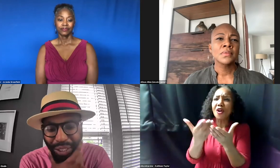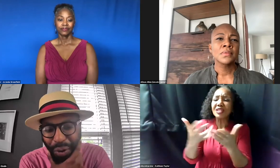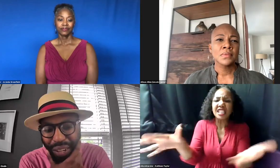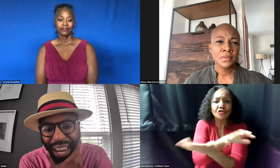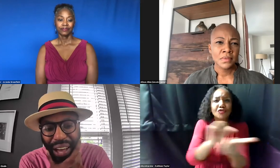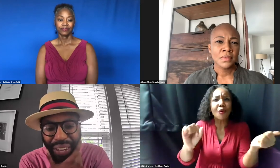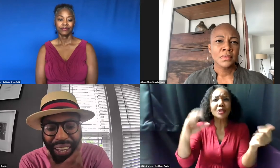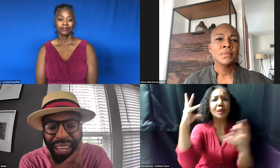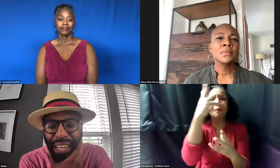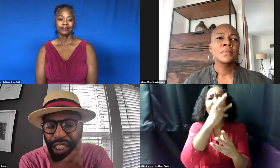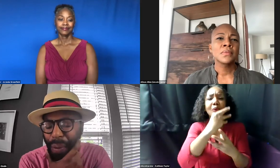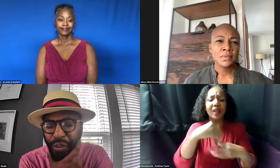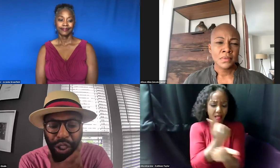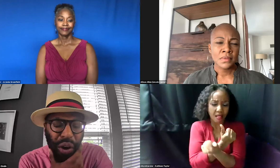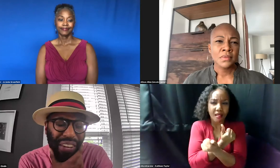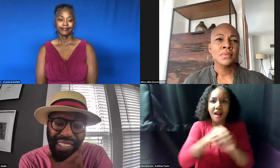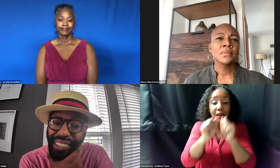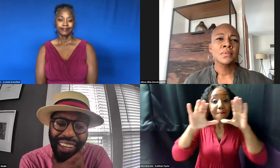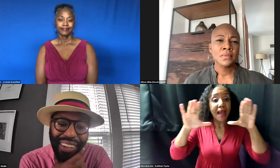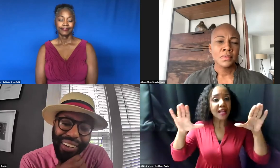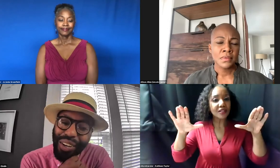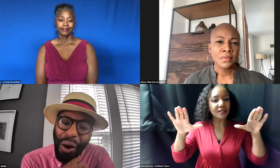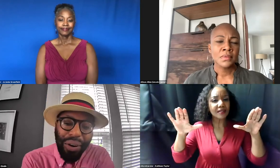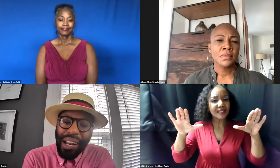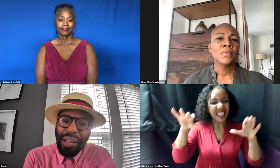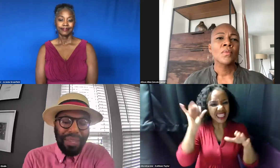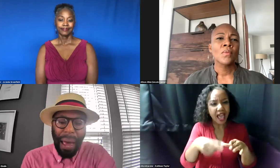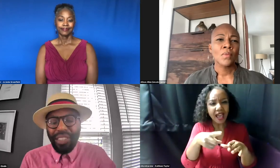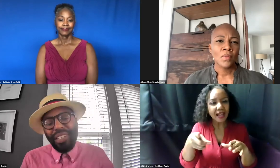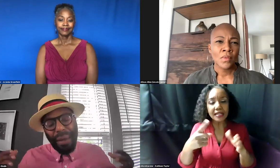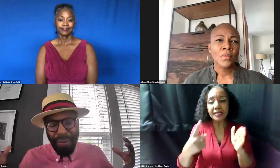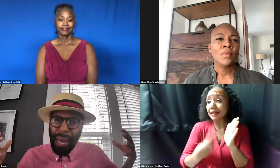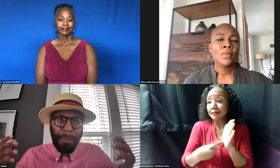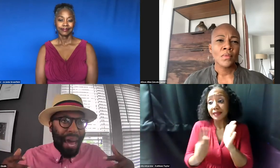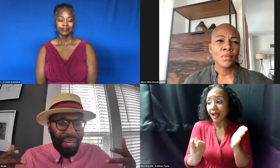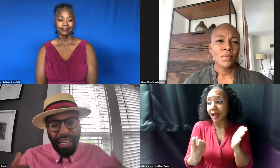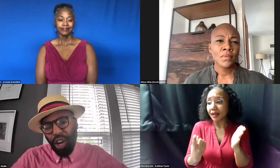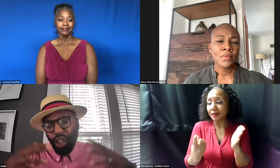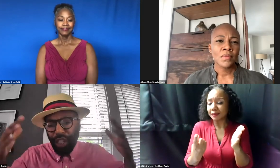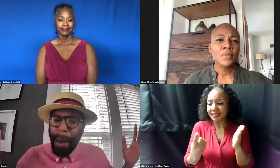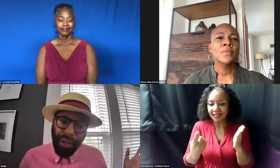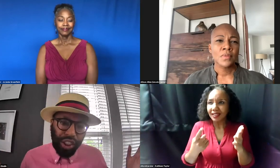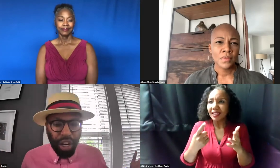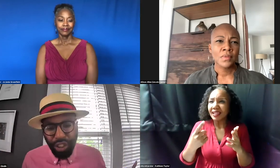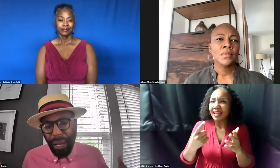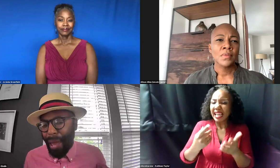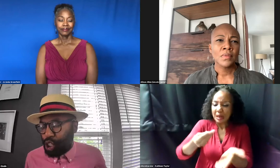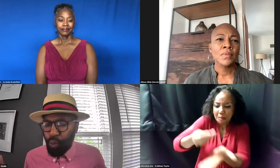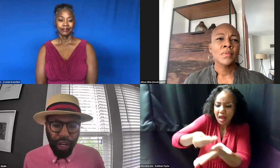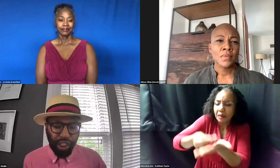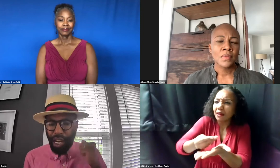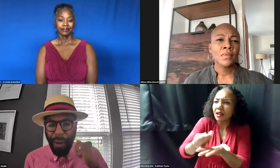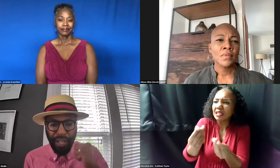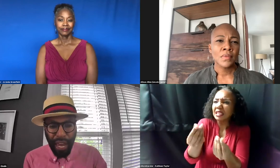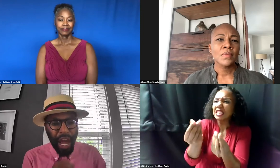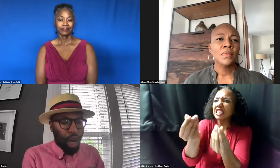and magical and loving just by virtue of existing, you know, sometimes just like being embedded in a larger capitalist structure that makes you